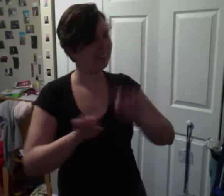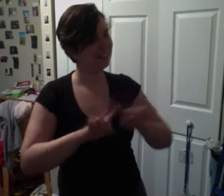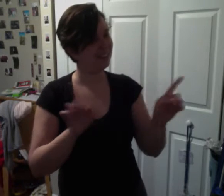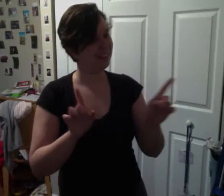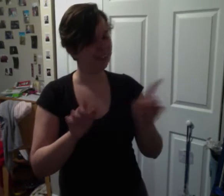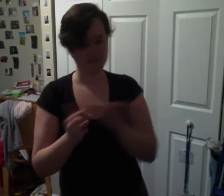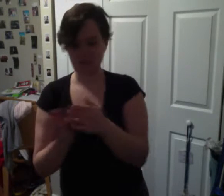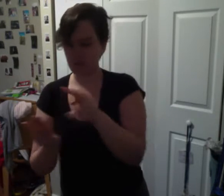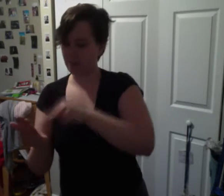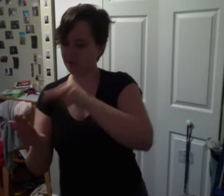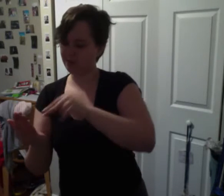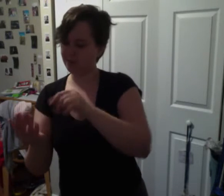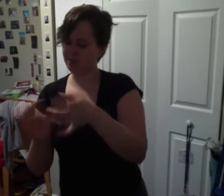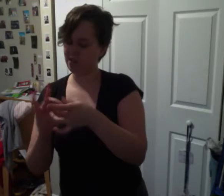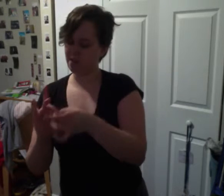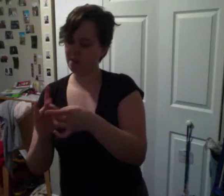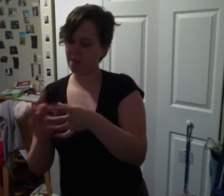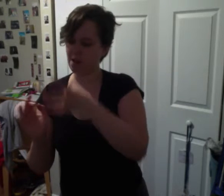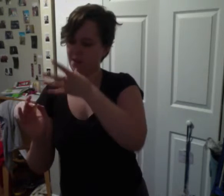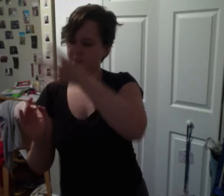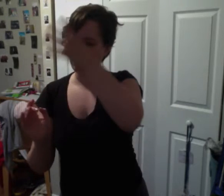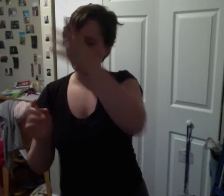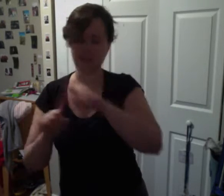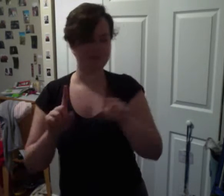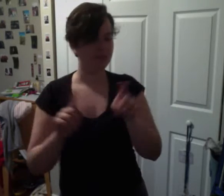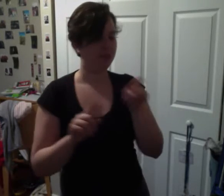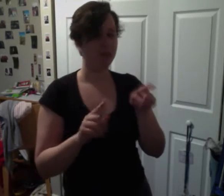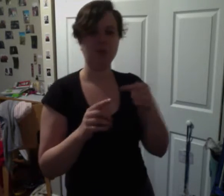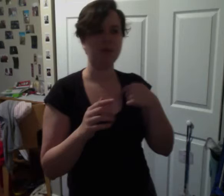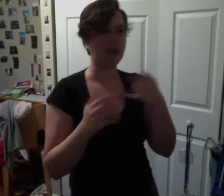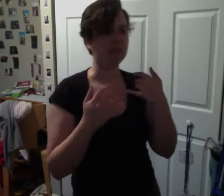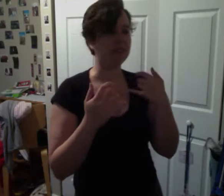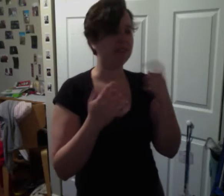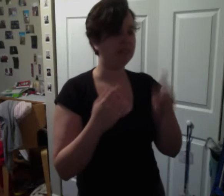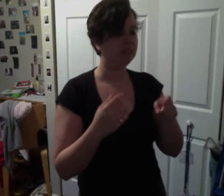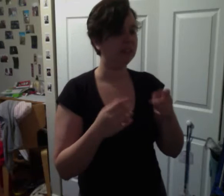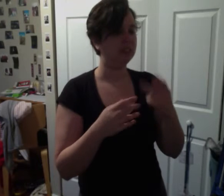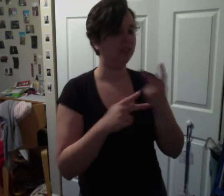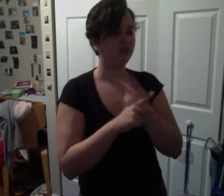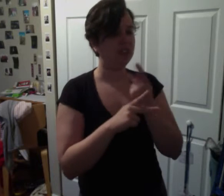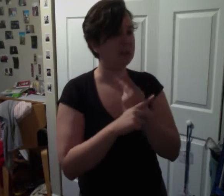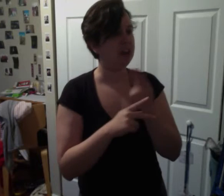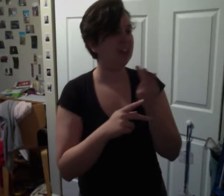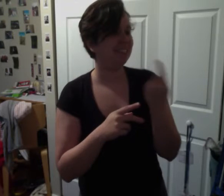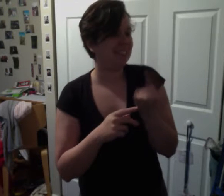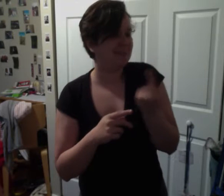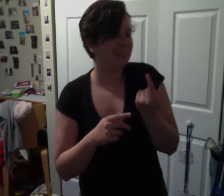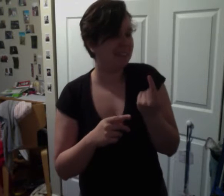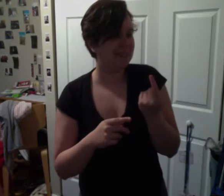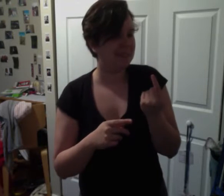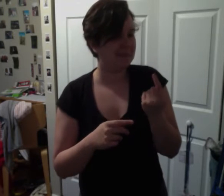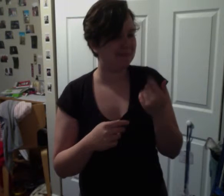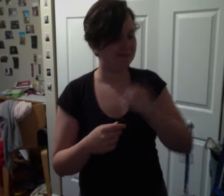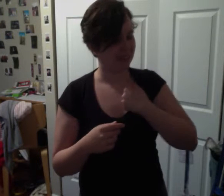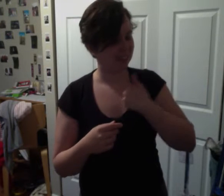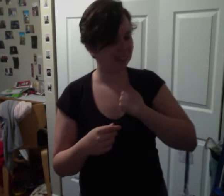learn to think out of the box with you. And it's made me much more creative as a parent and as a person. And I'll always thank you for that.